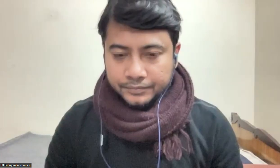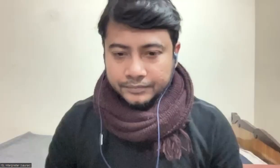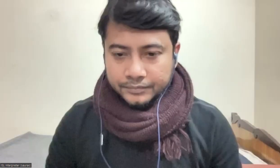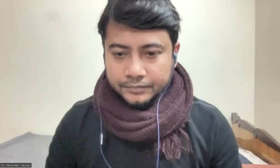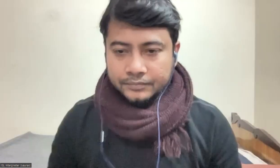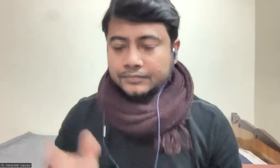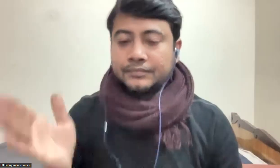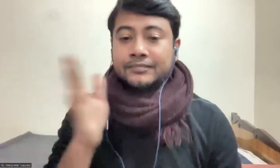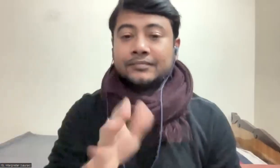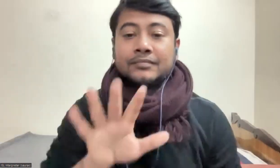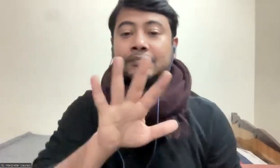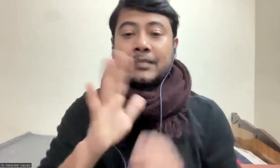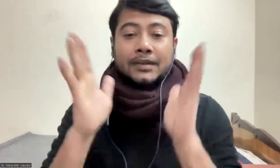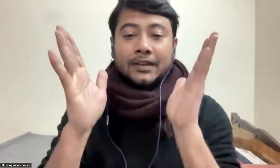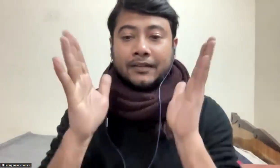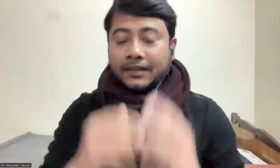Panchatattva mantra.